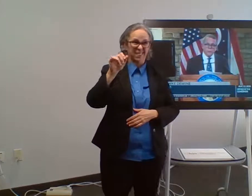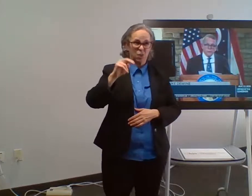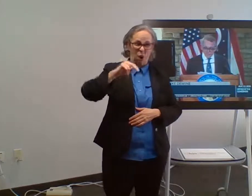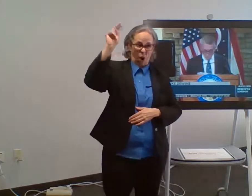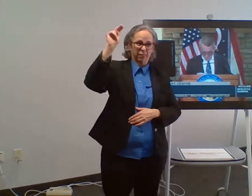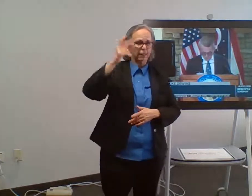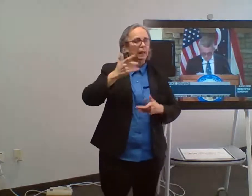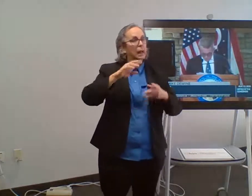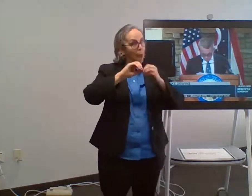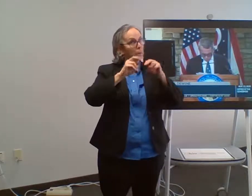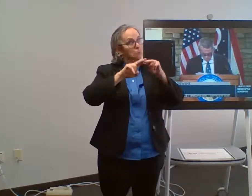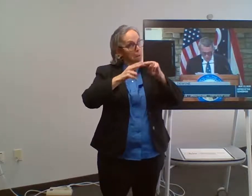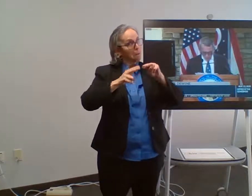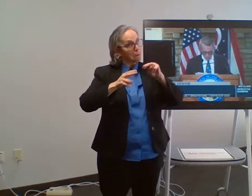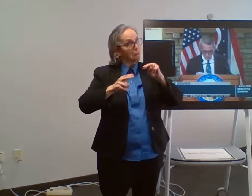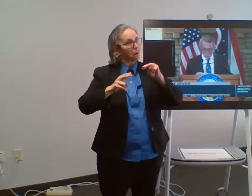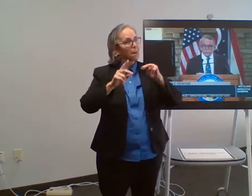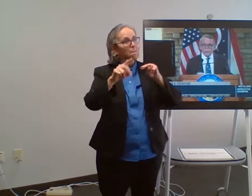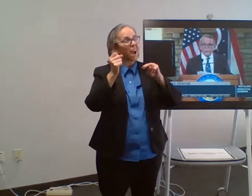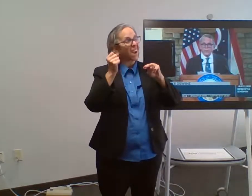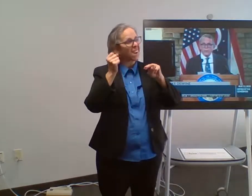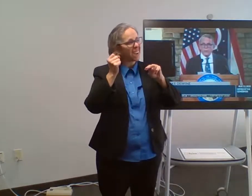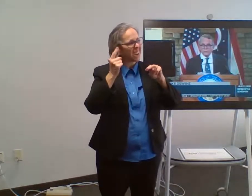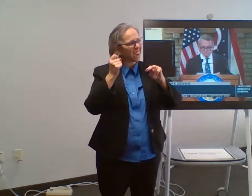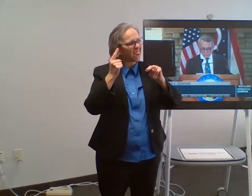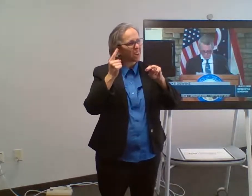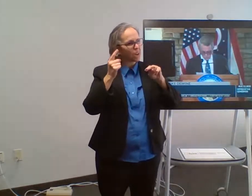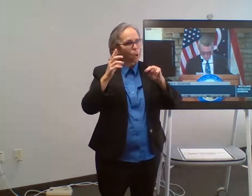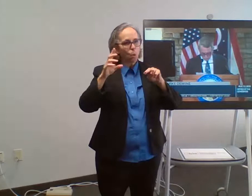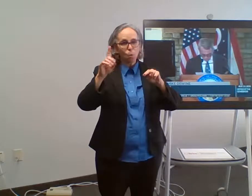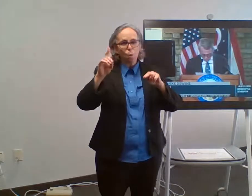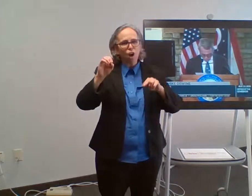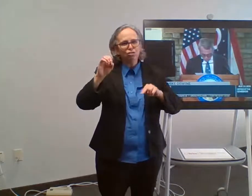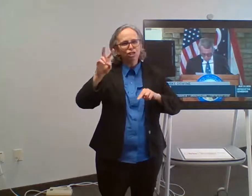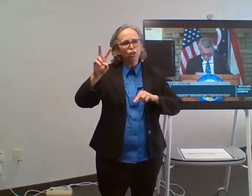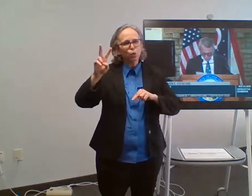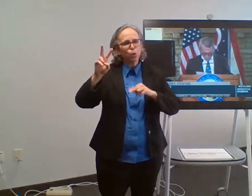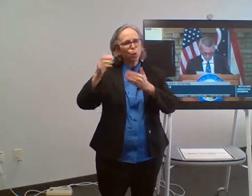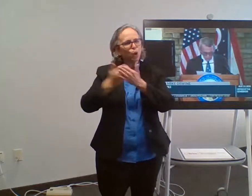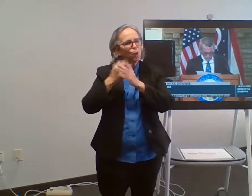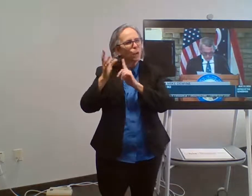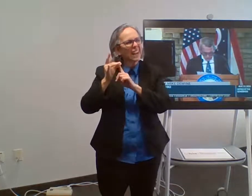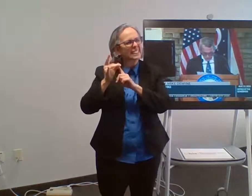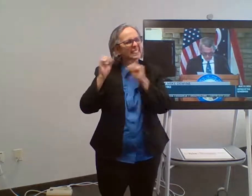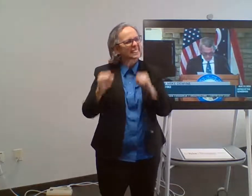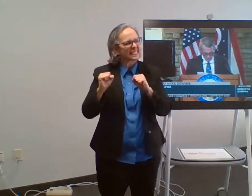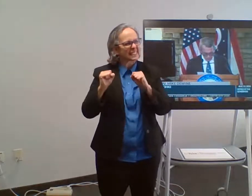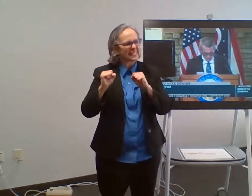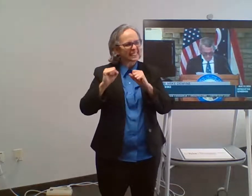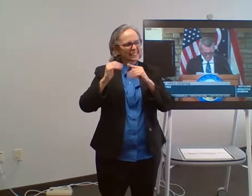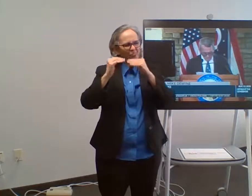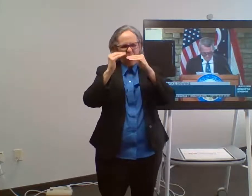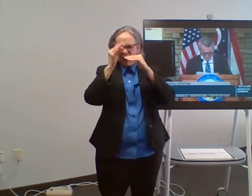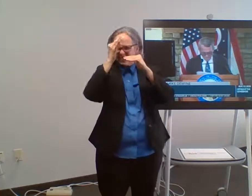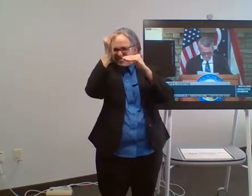100, they will move out of the red area. So very good news there.